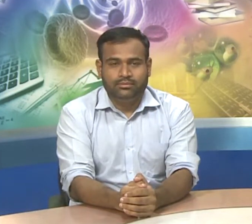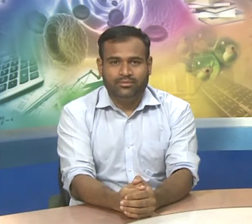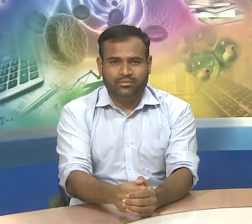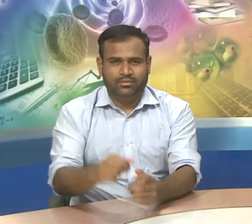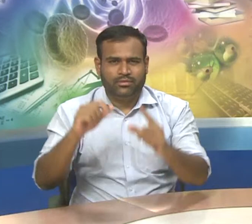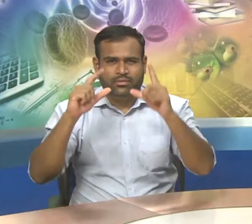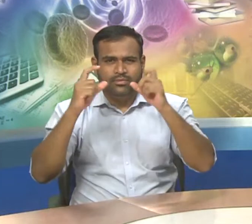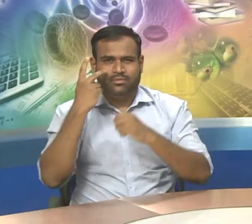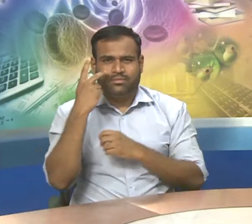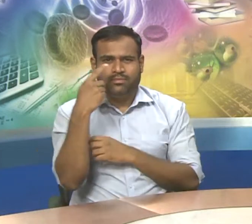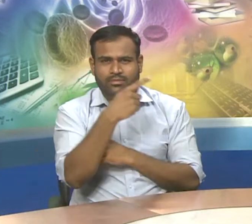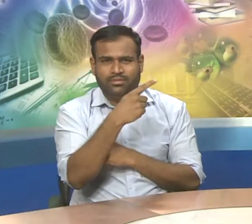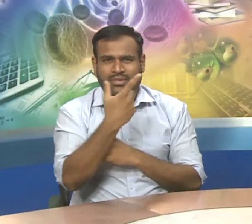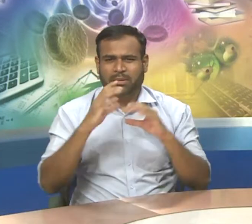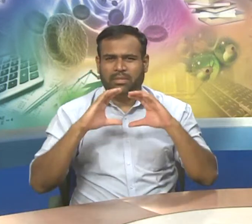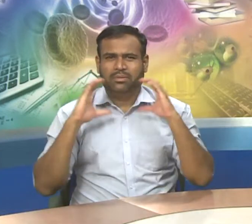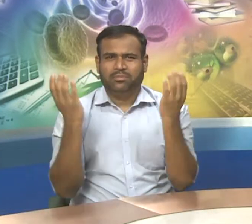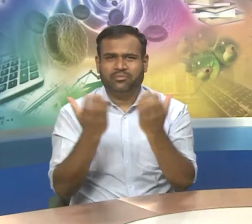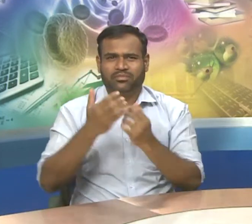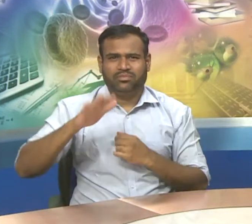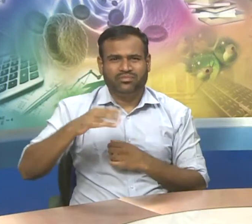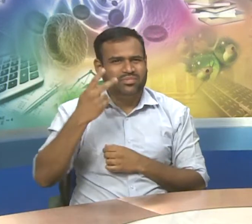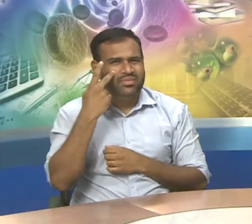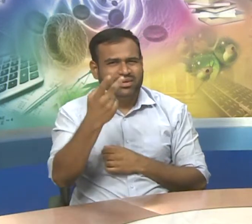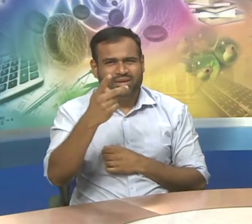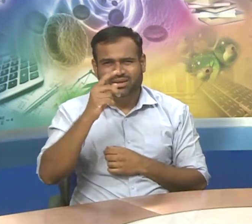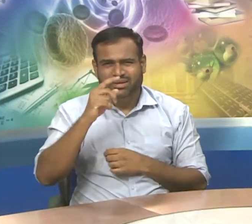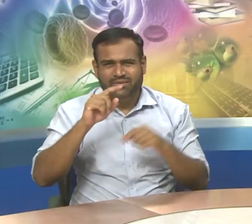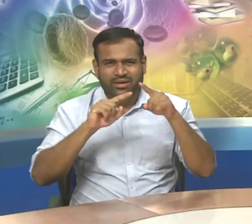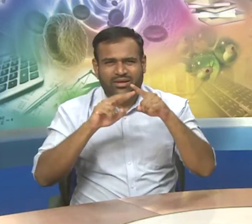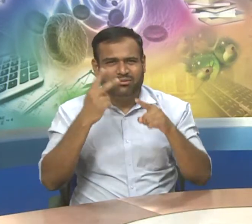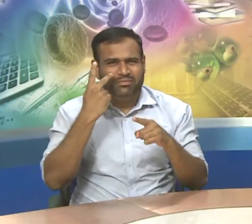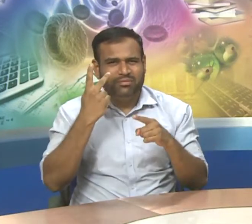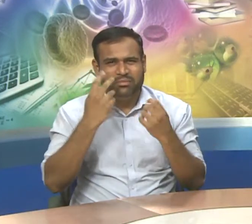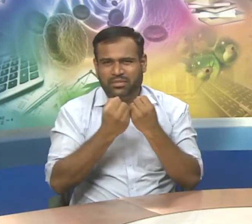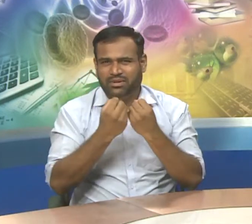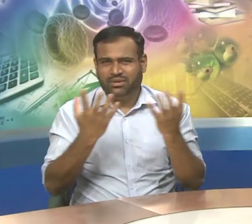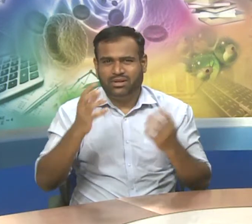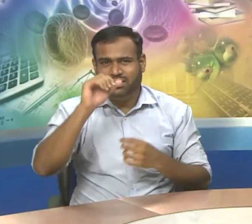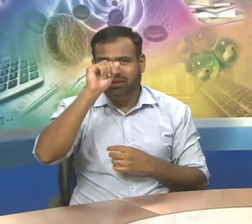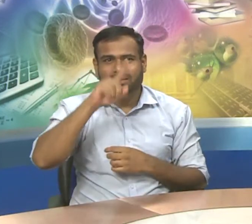well. Now here again you can see the two words